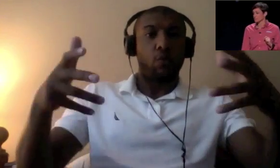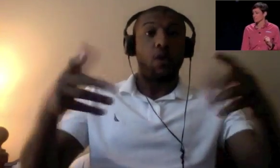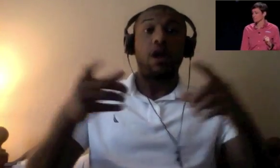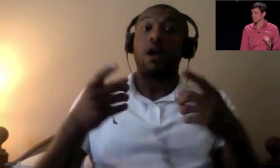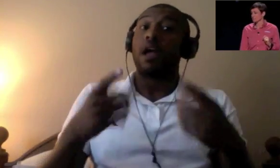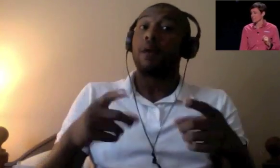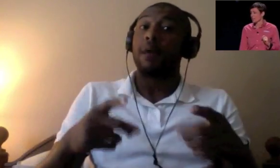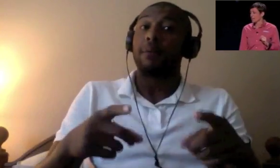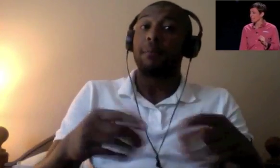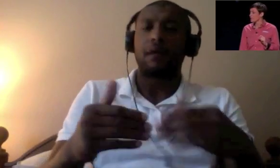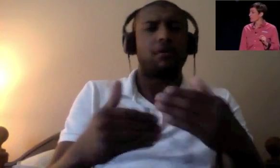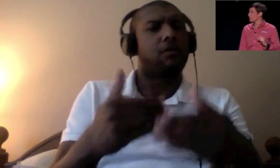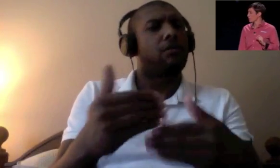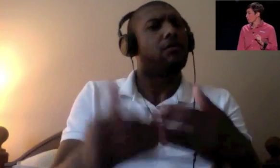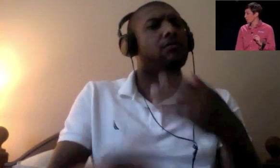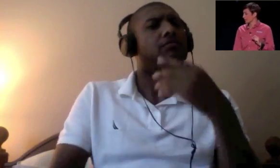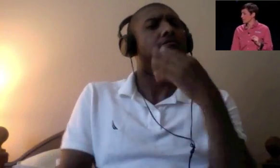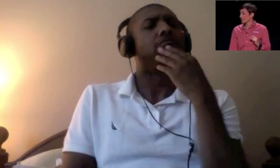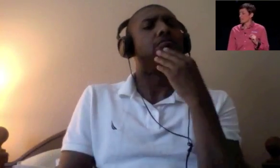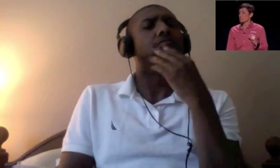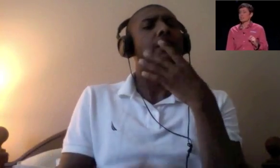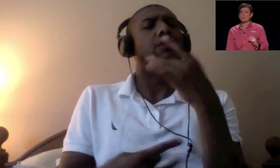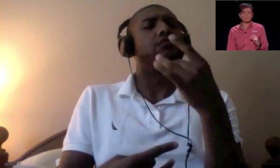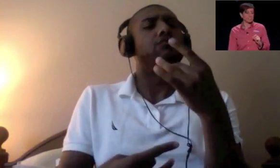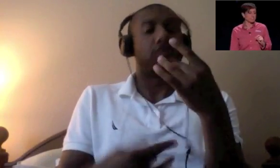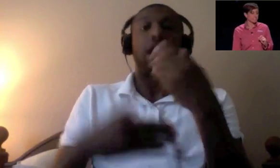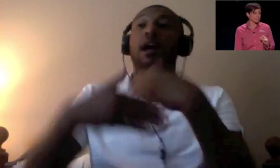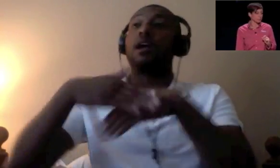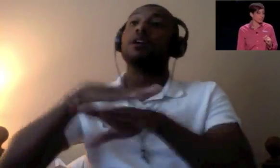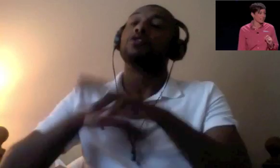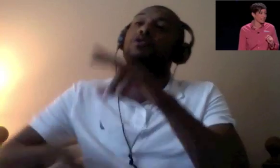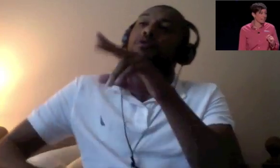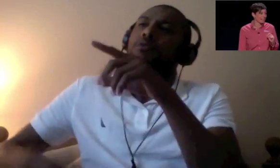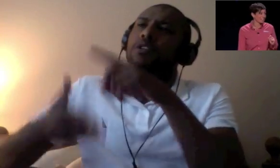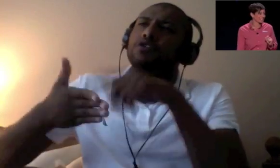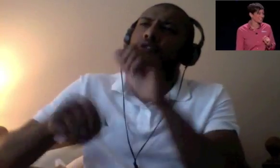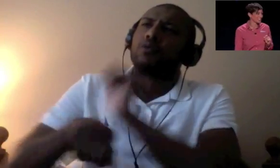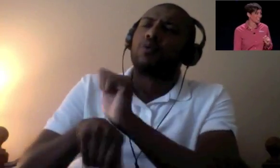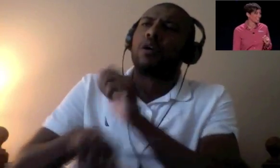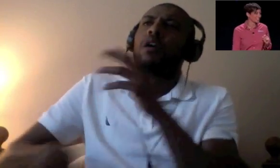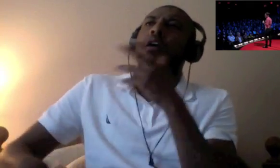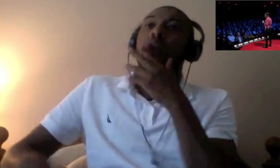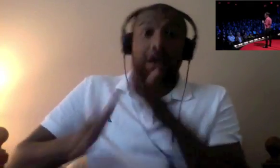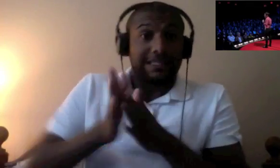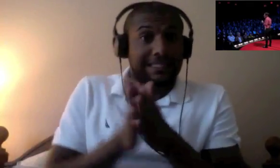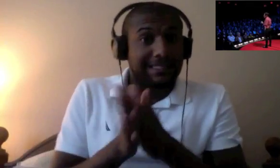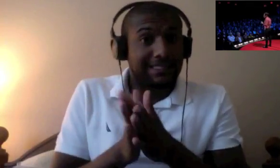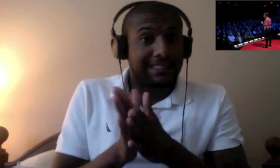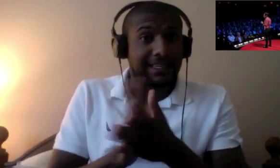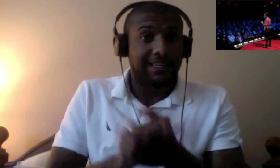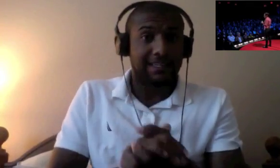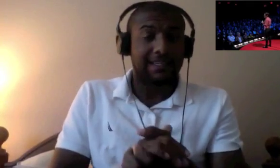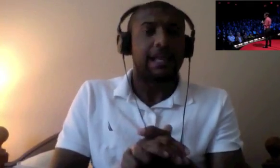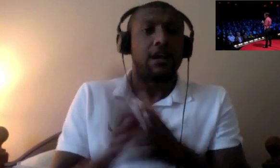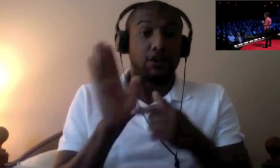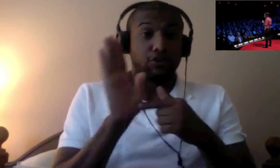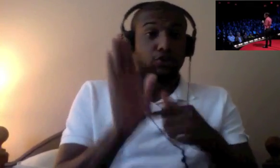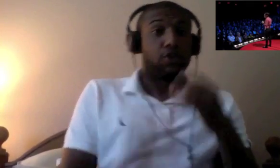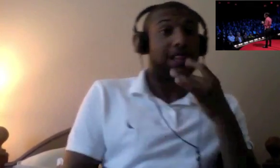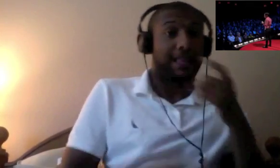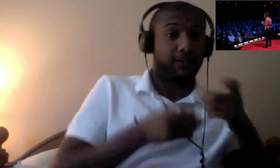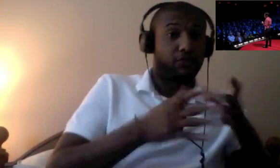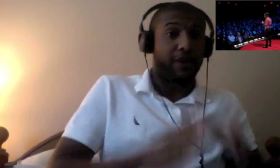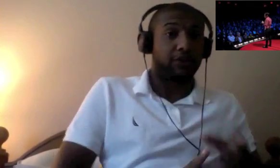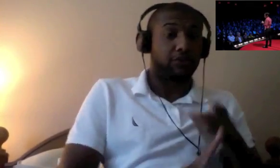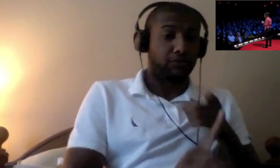appear. I came in one morning and checked the previous night's work, and I got excited. And then I showed to the lighting director, and